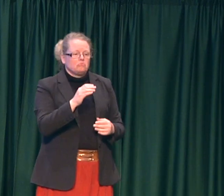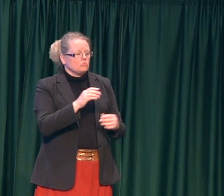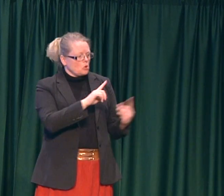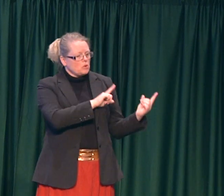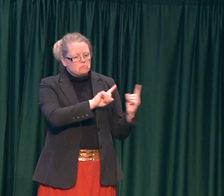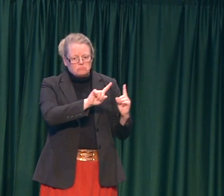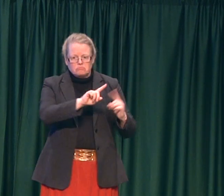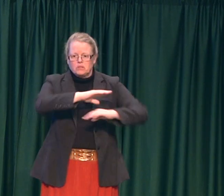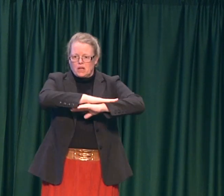with the family.